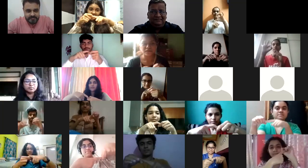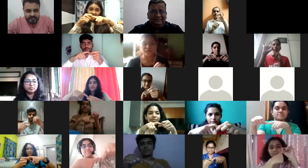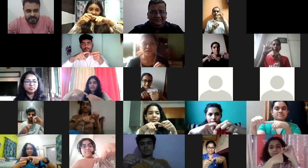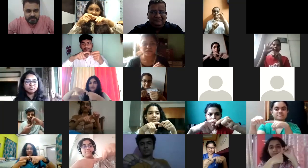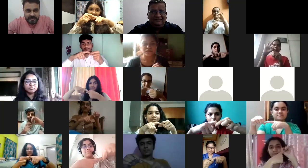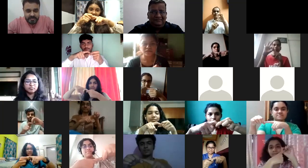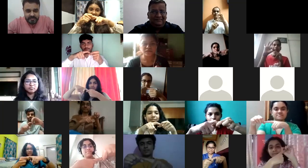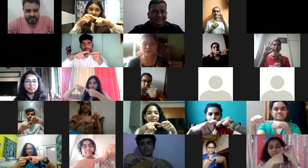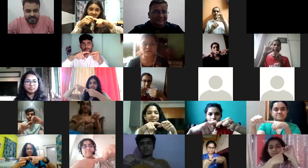question,